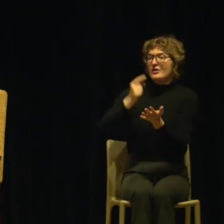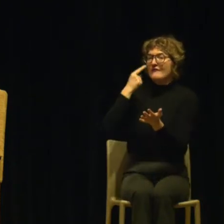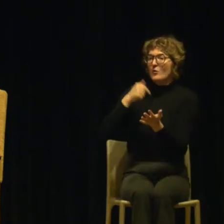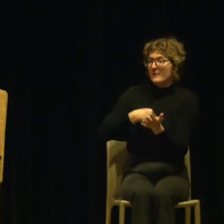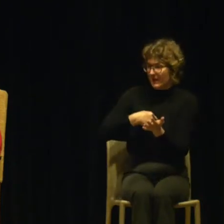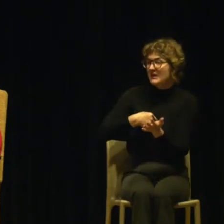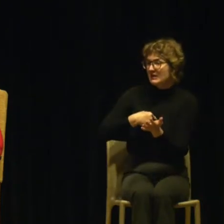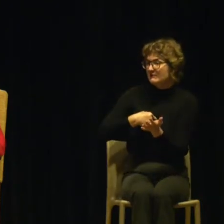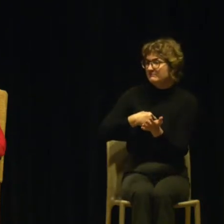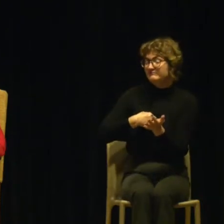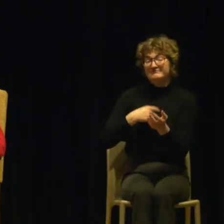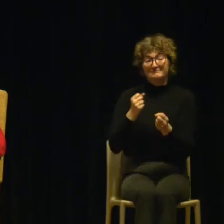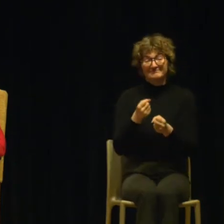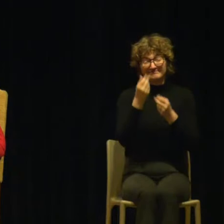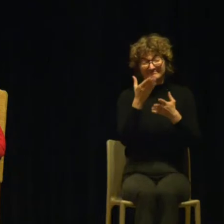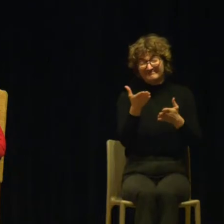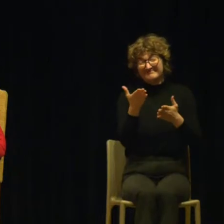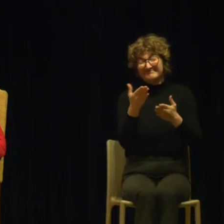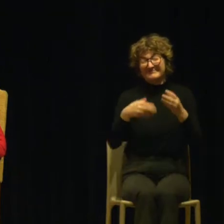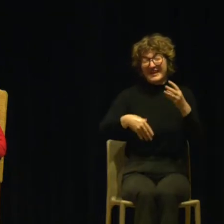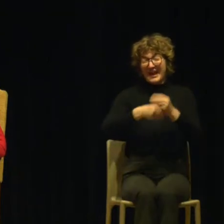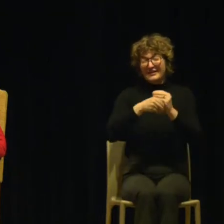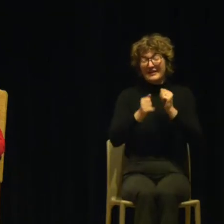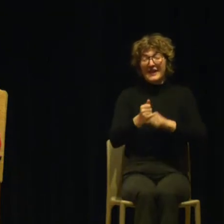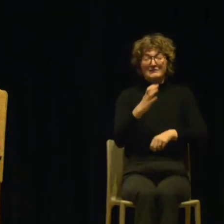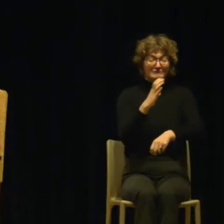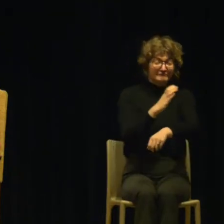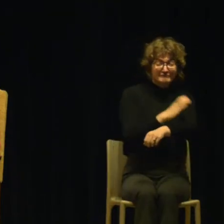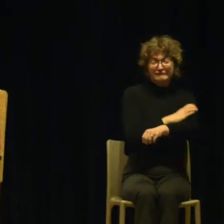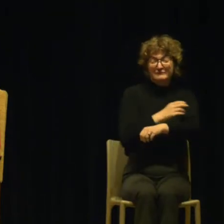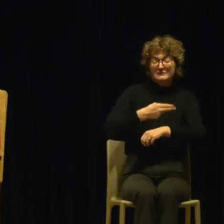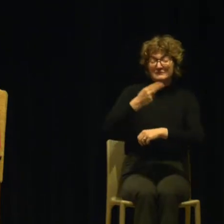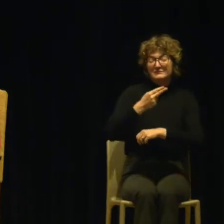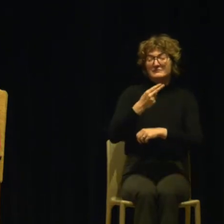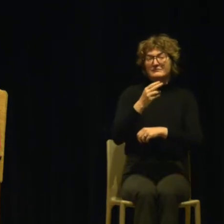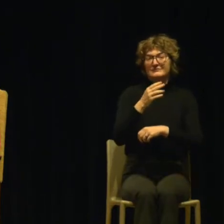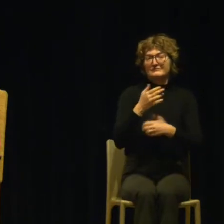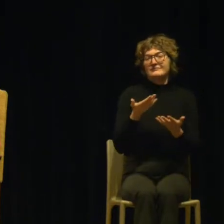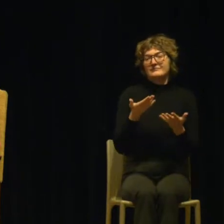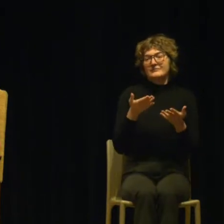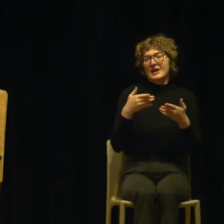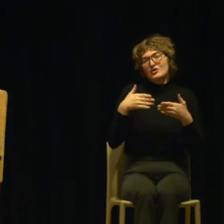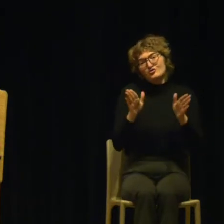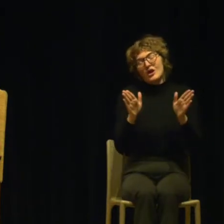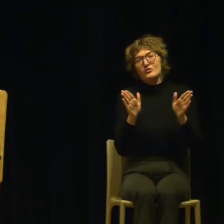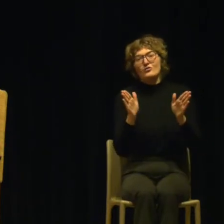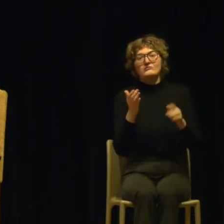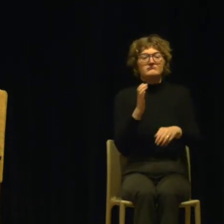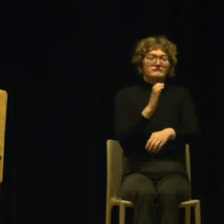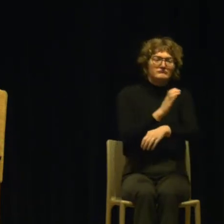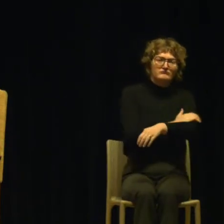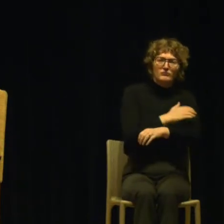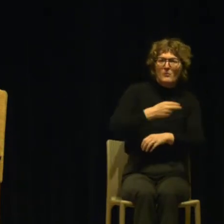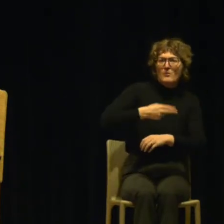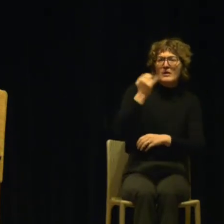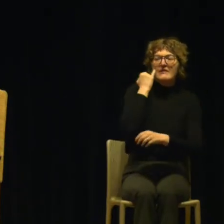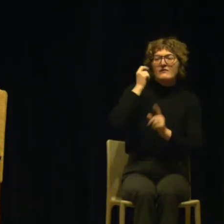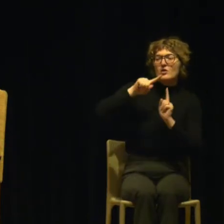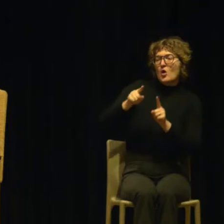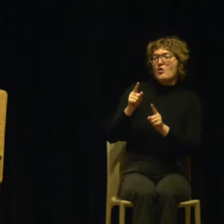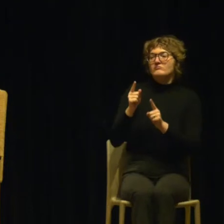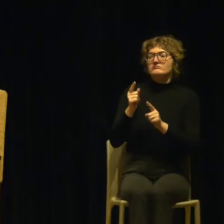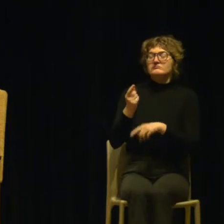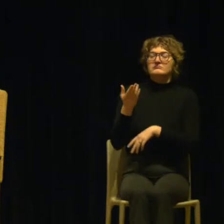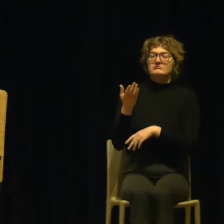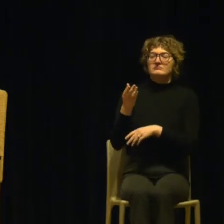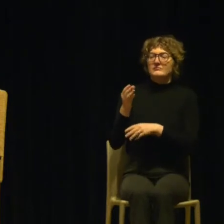And let me say another thing about just dealing with high blood pressure generally. High blood pressure, if you're going to go see your doctor twice